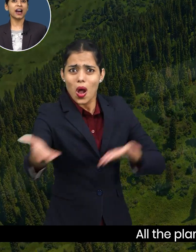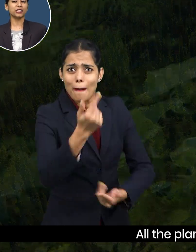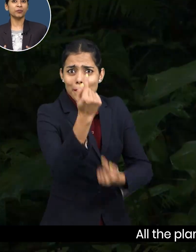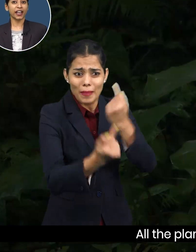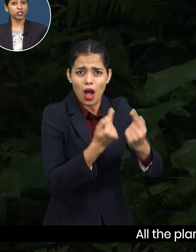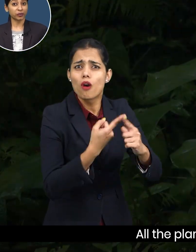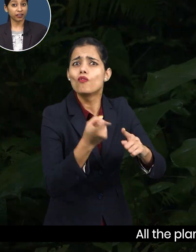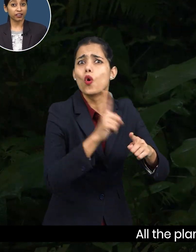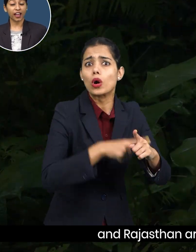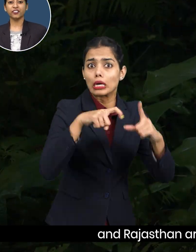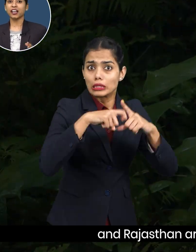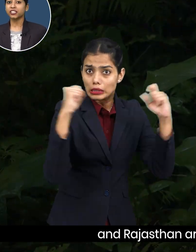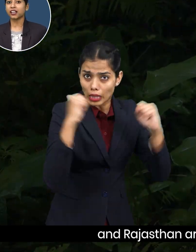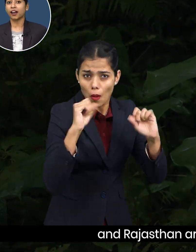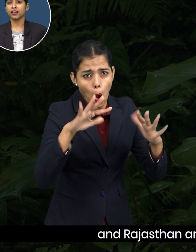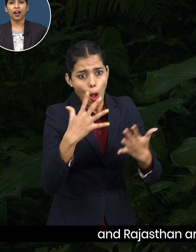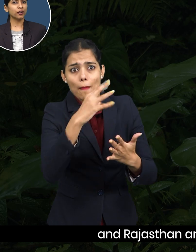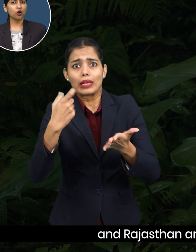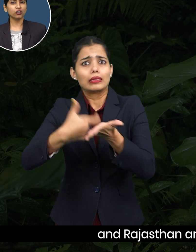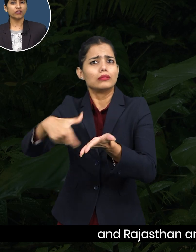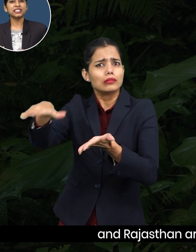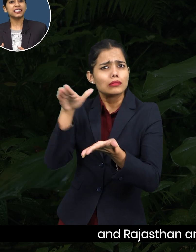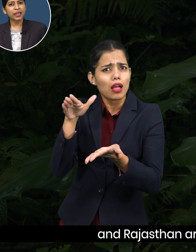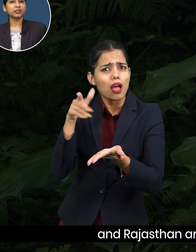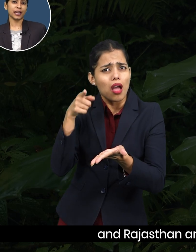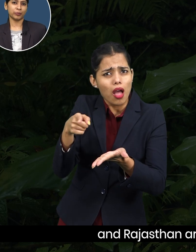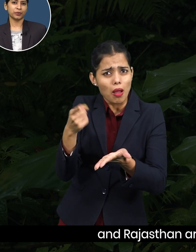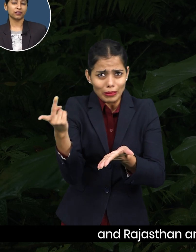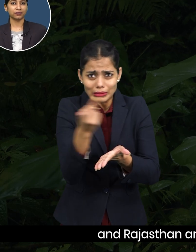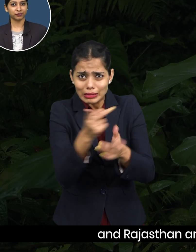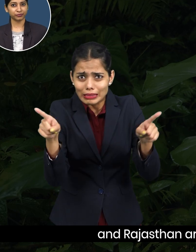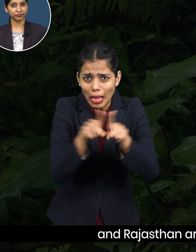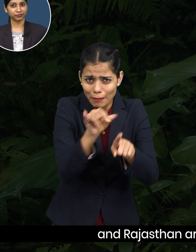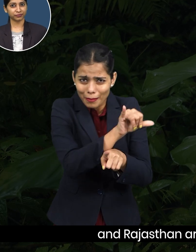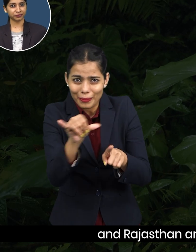All the plants from Kashmir and Rajasthan are not of the same type.